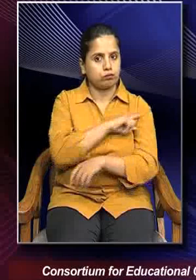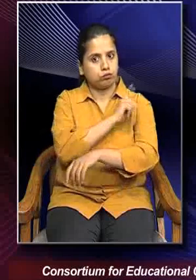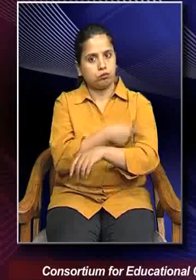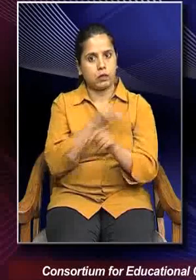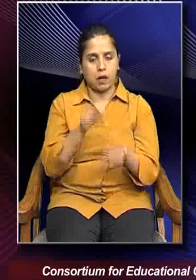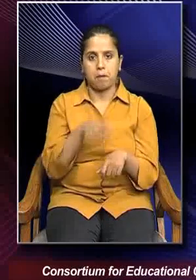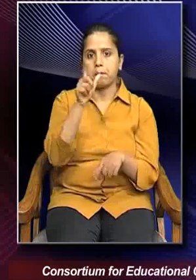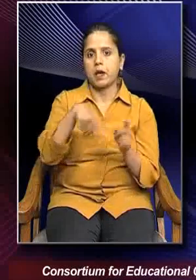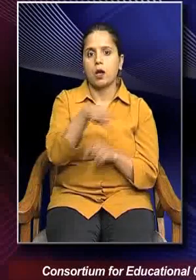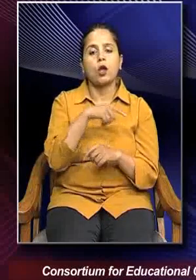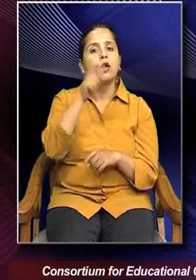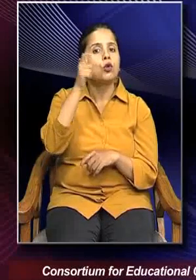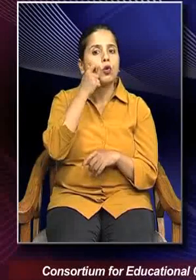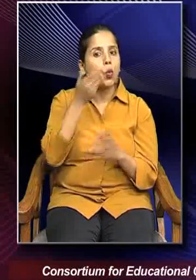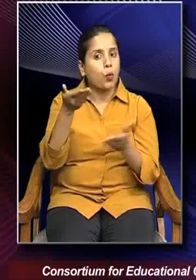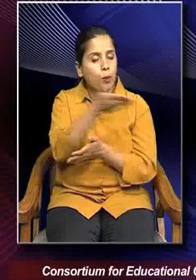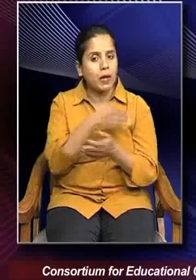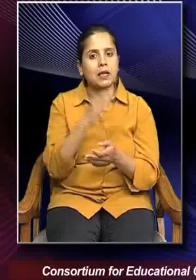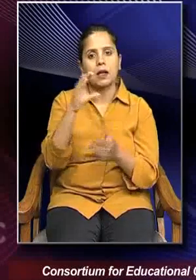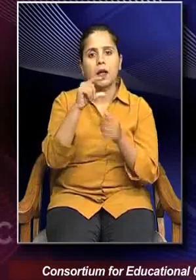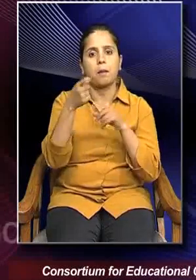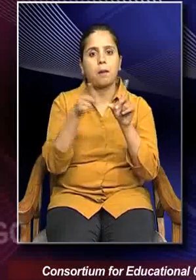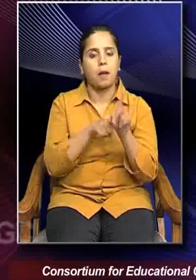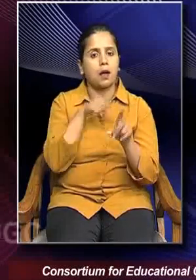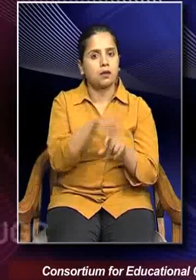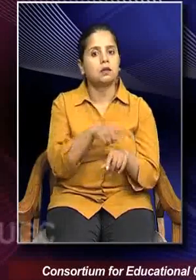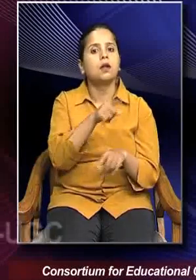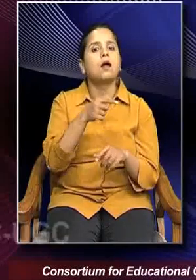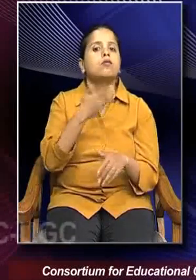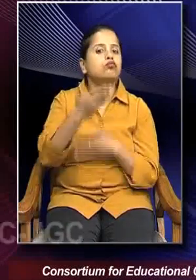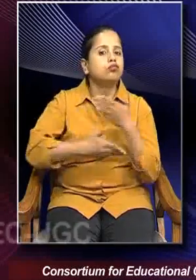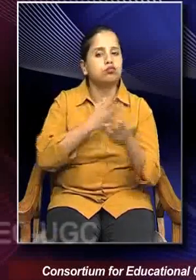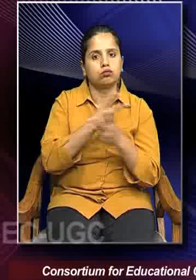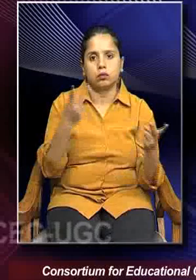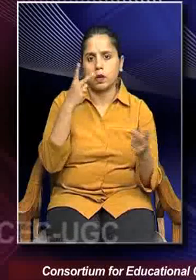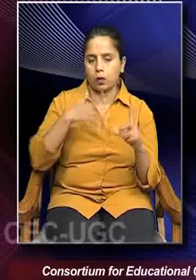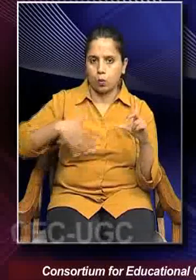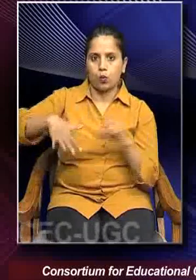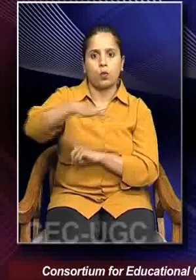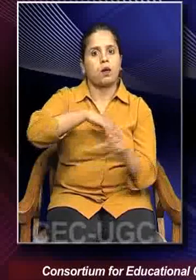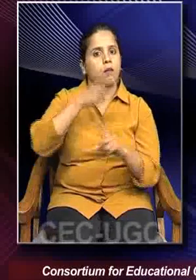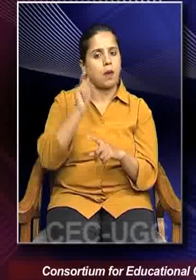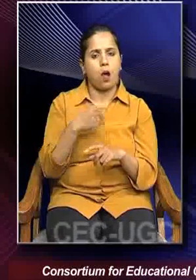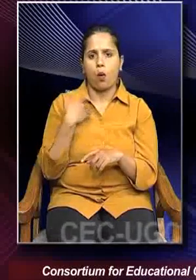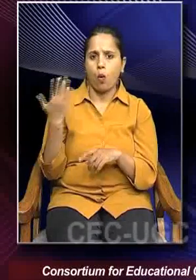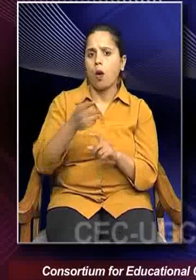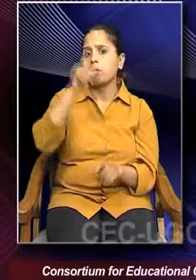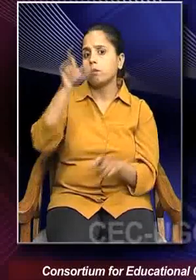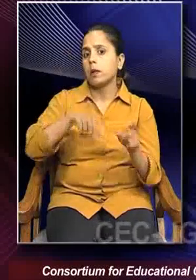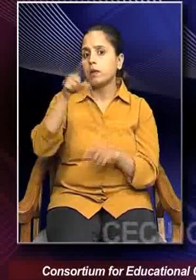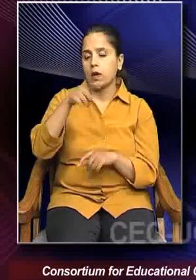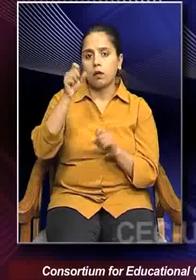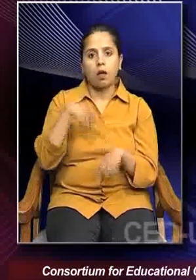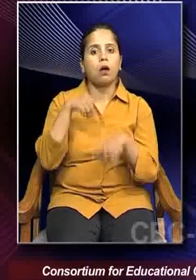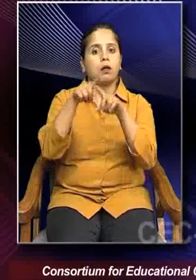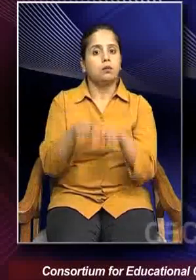human capacity building, so the whole point is that to create an environment wherein each and every individual,